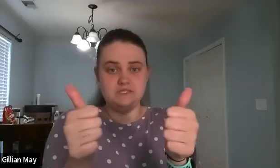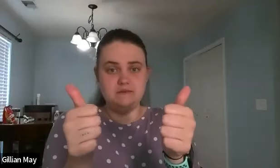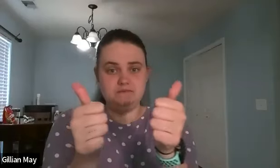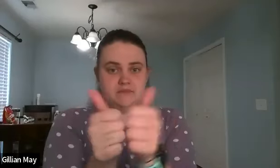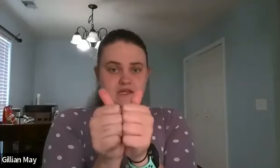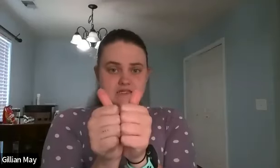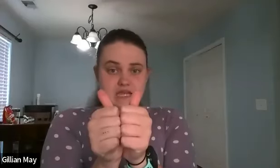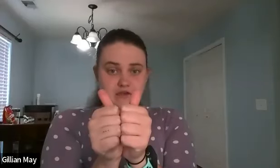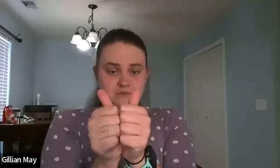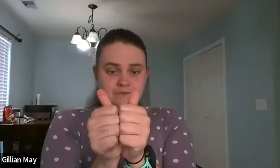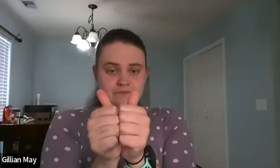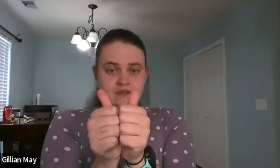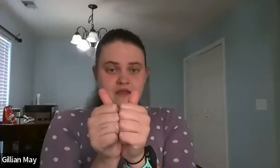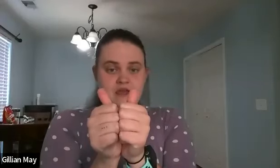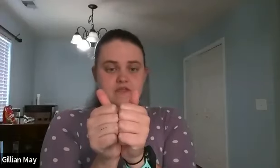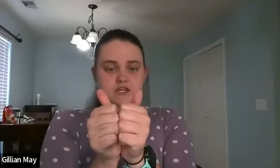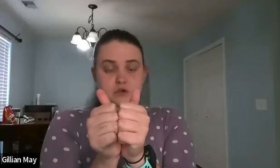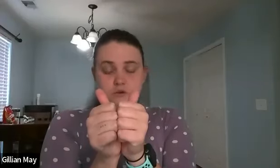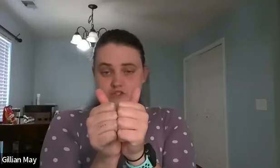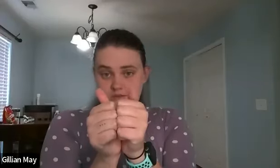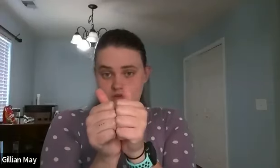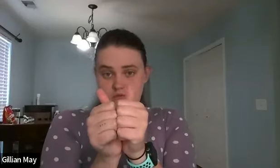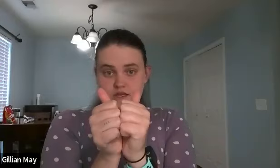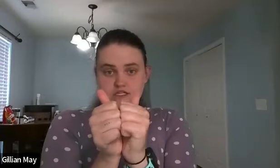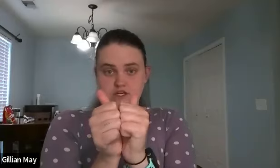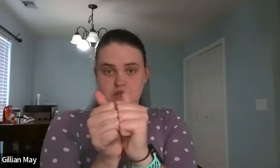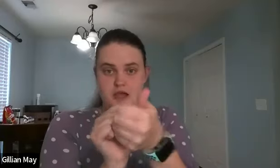up together. And then your dominant one is going to go how.